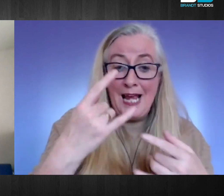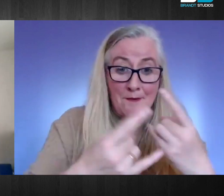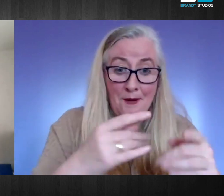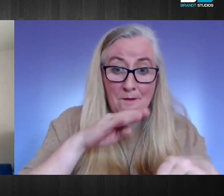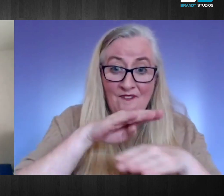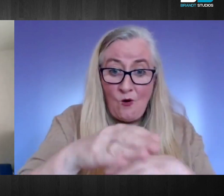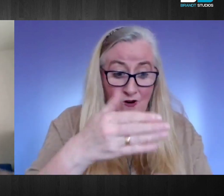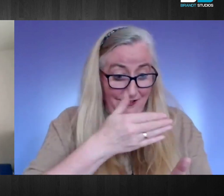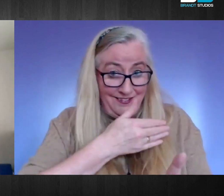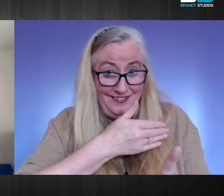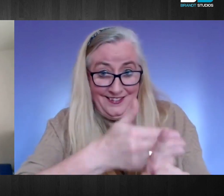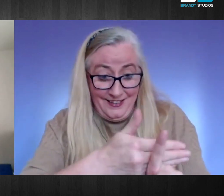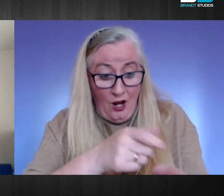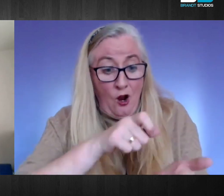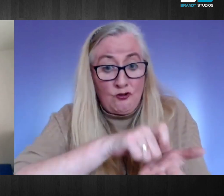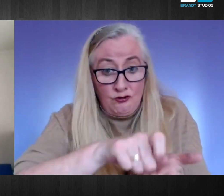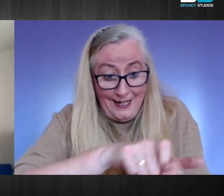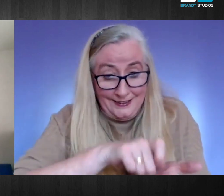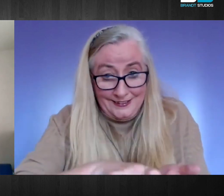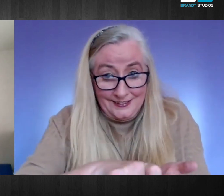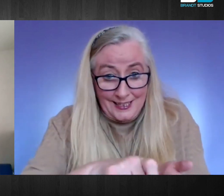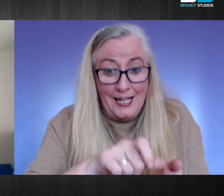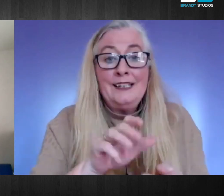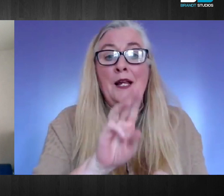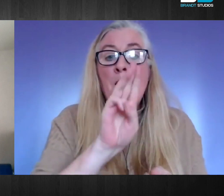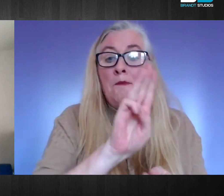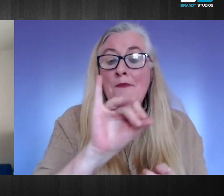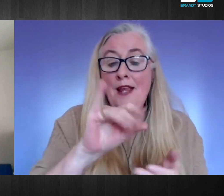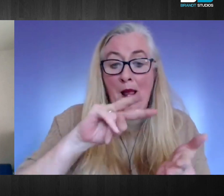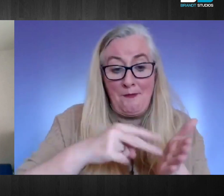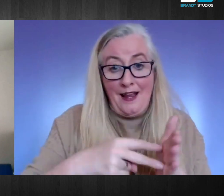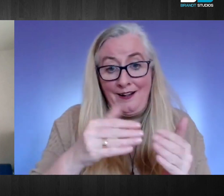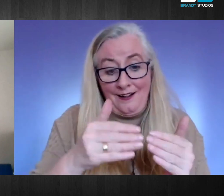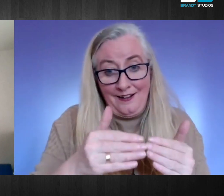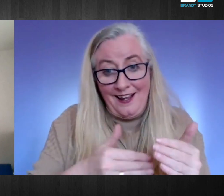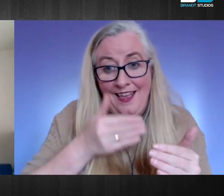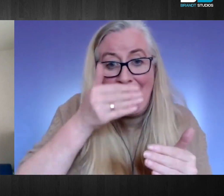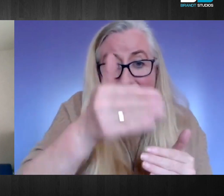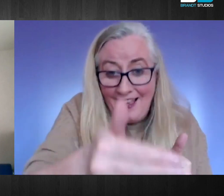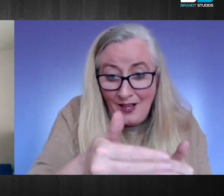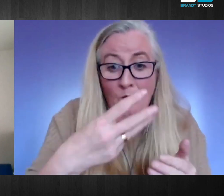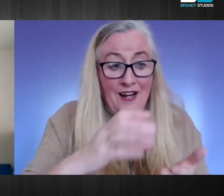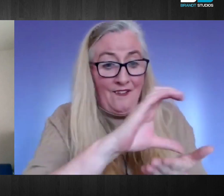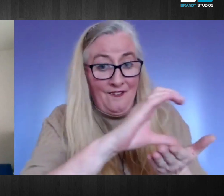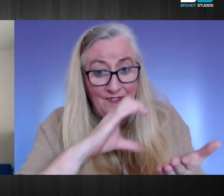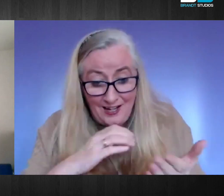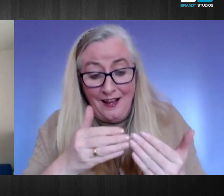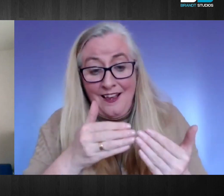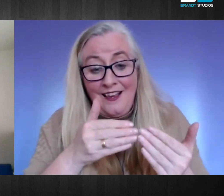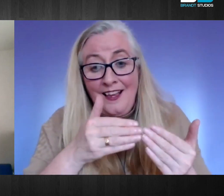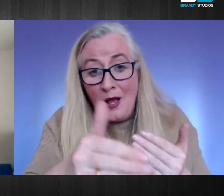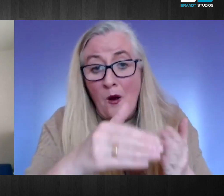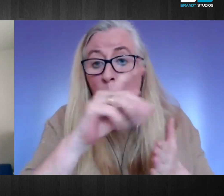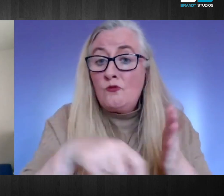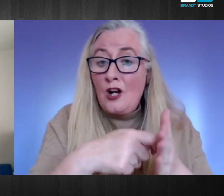application, and then the PPI that is planned for the execution throughout the delivery of the project if it